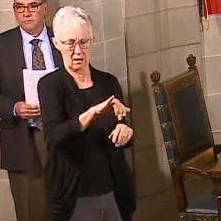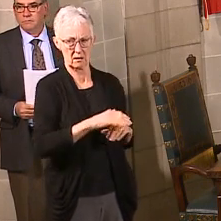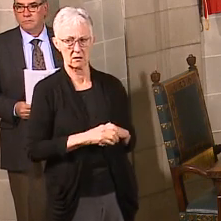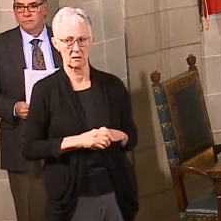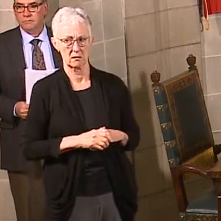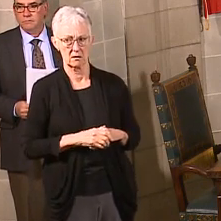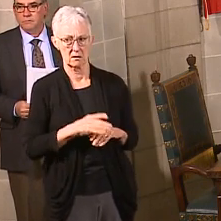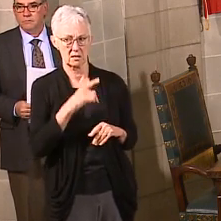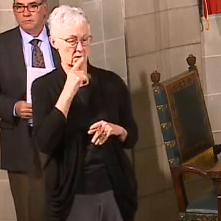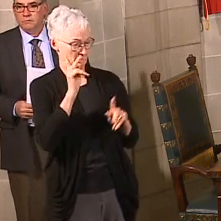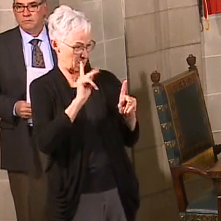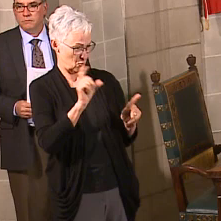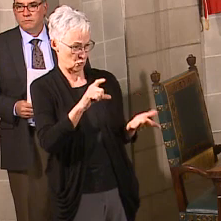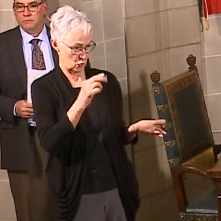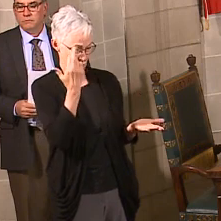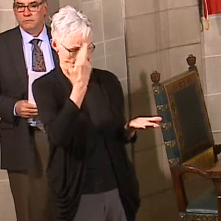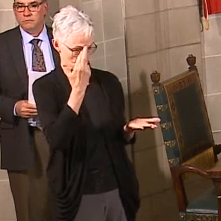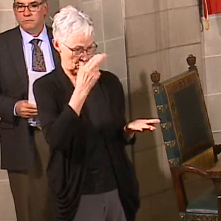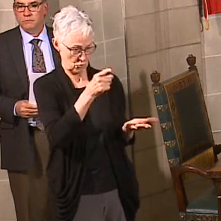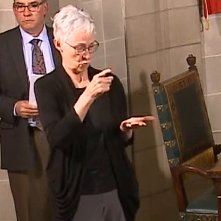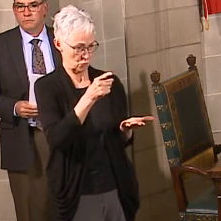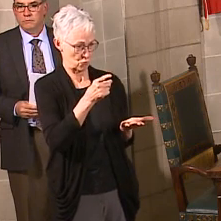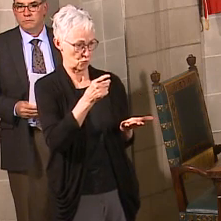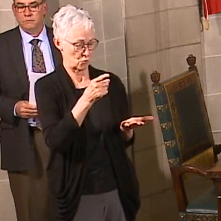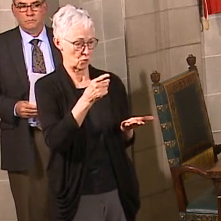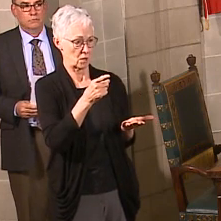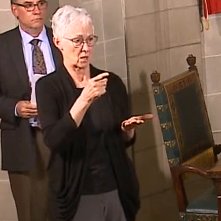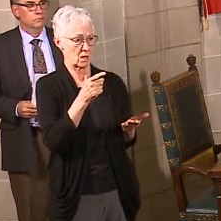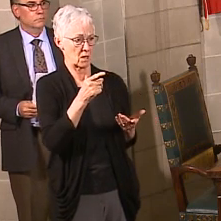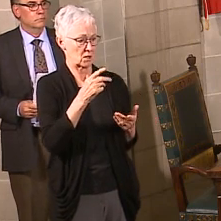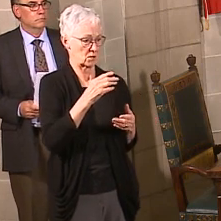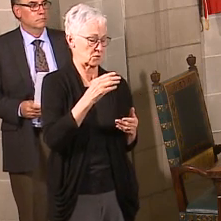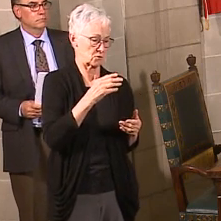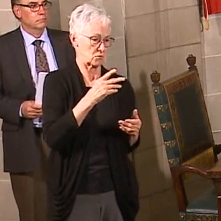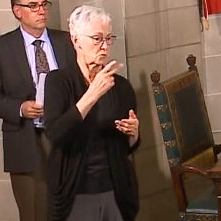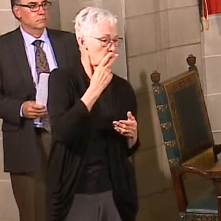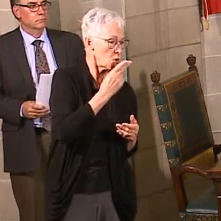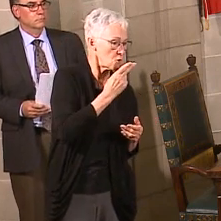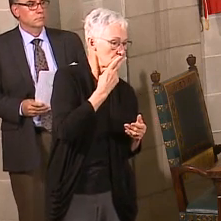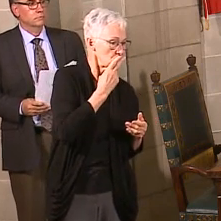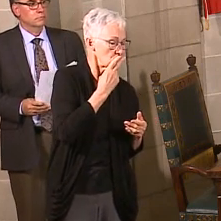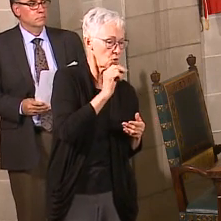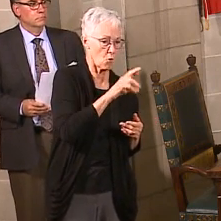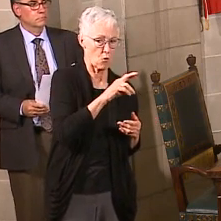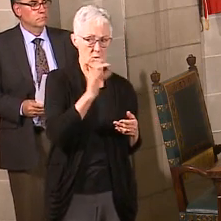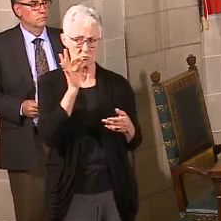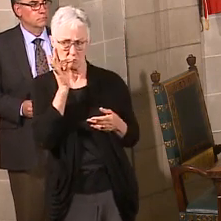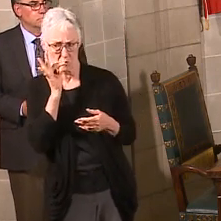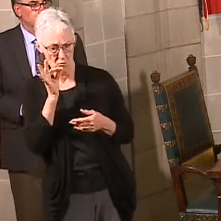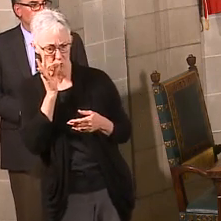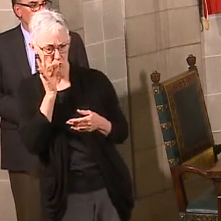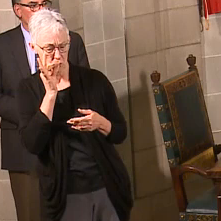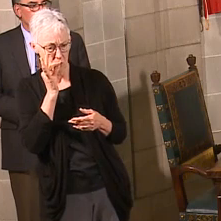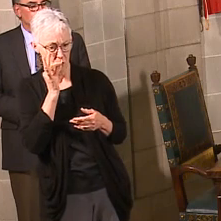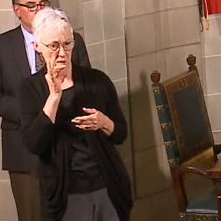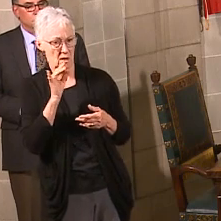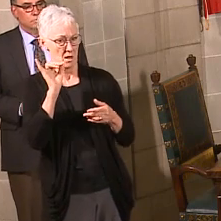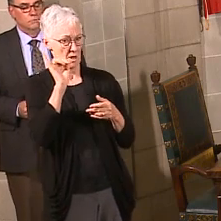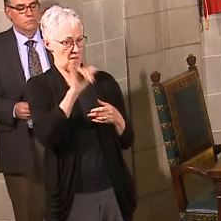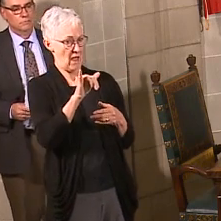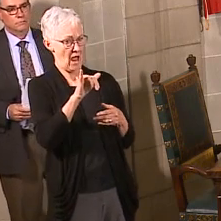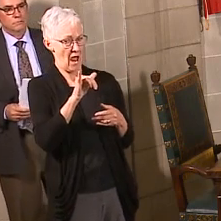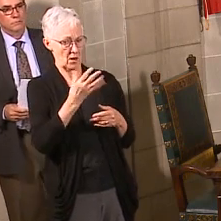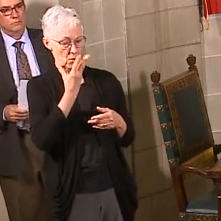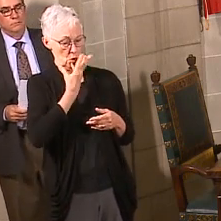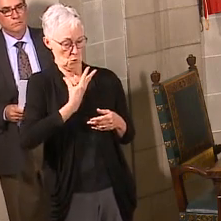smoke tobacco or marijuana, you know, think about this, you're burning a substance that creates little particulates that then get stuck in your lungs